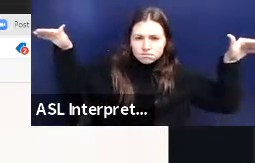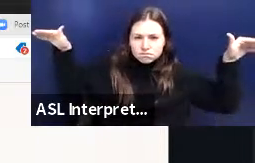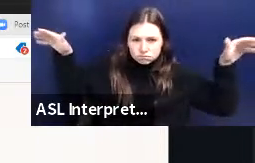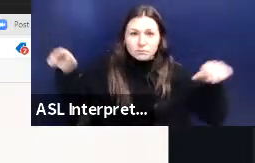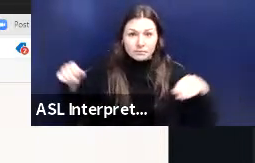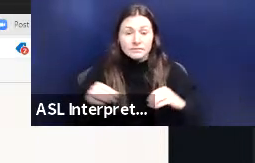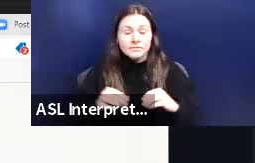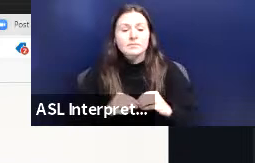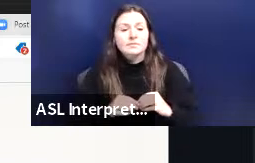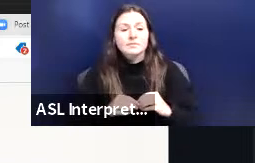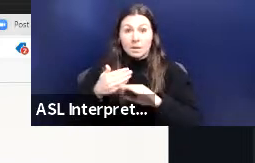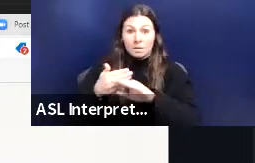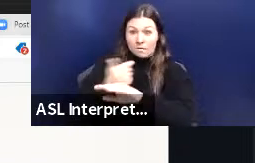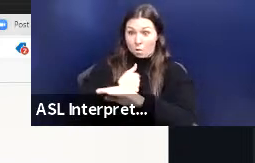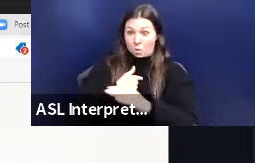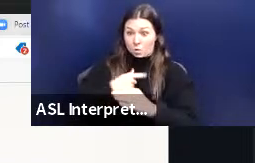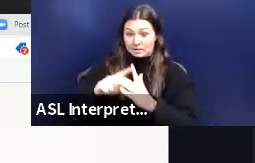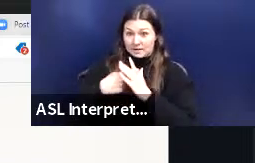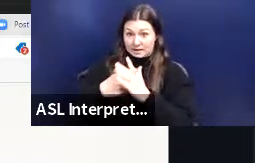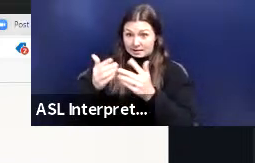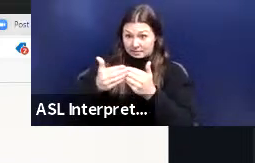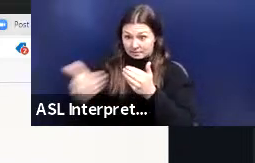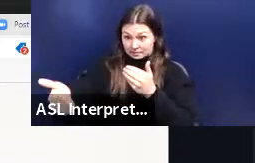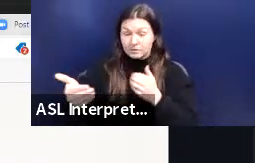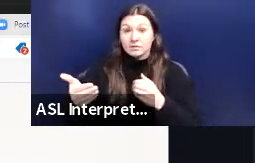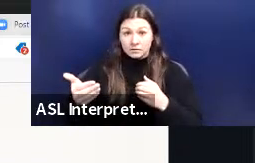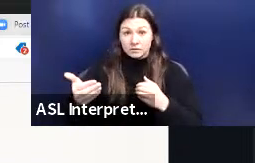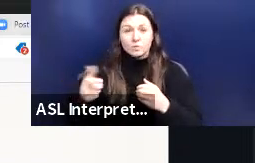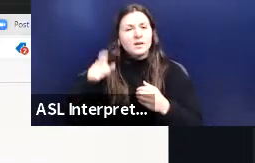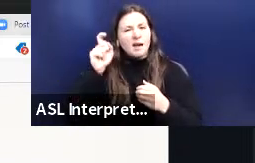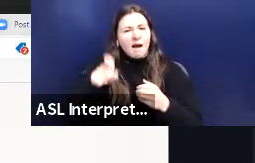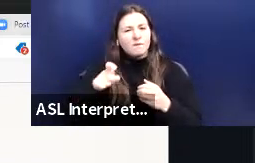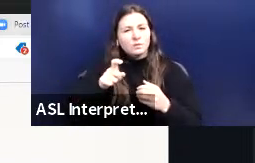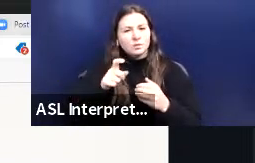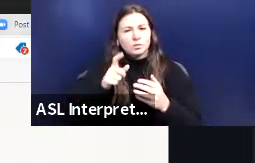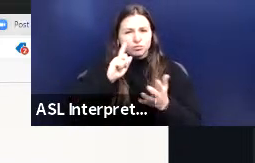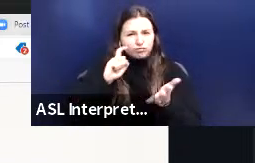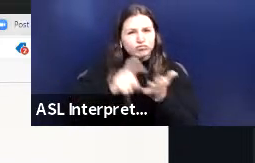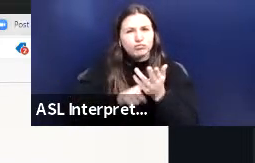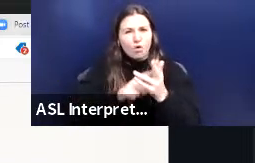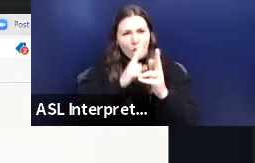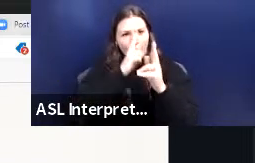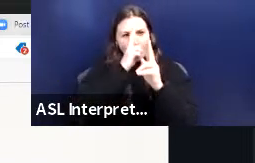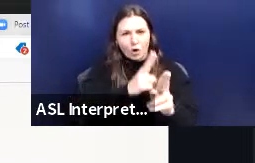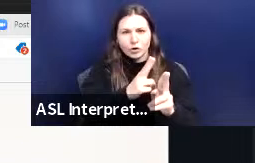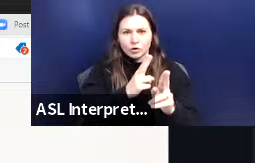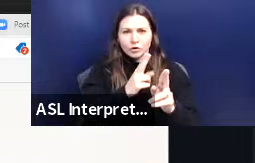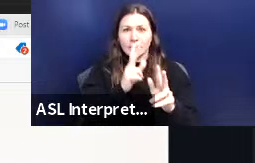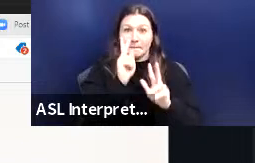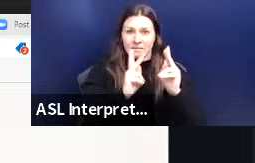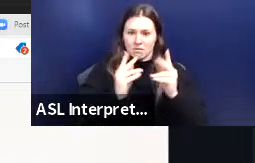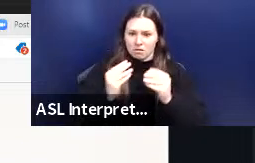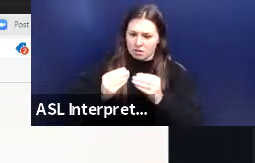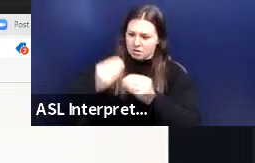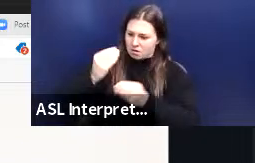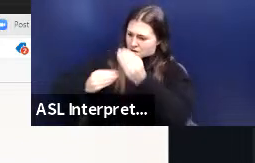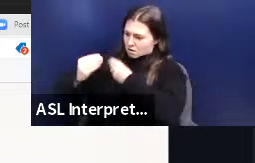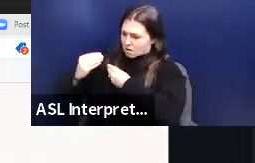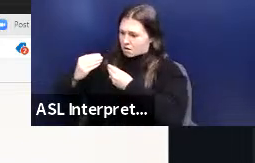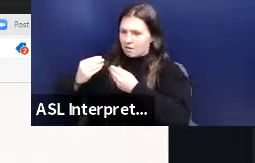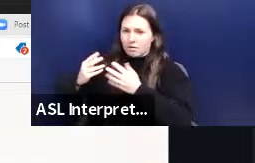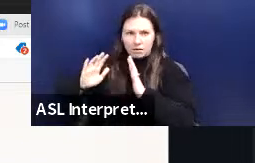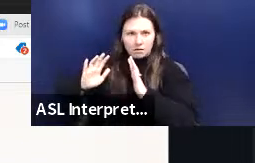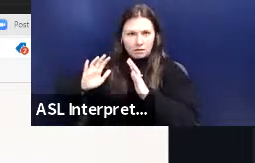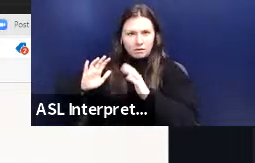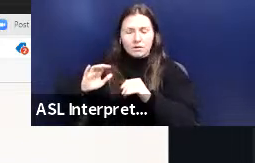Before we begin, we must honor those on whose shoulders we stand. I give thanks